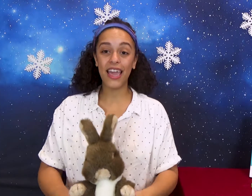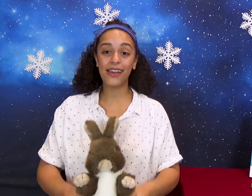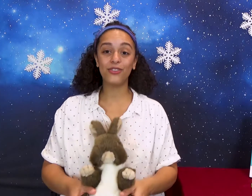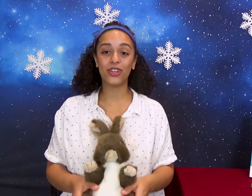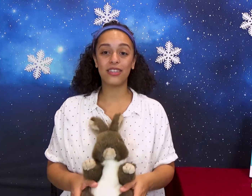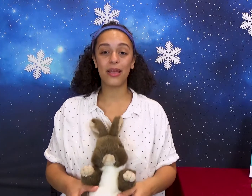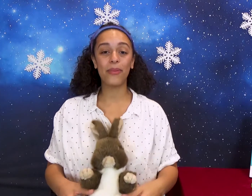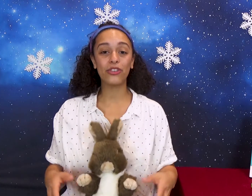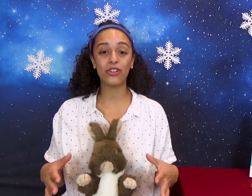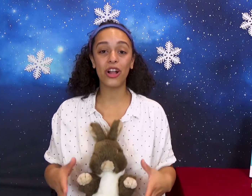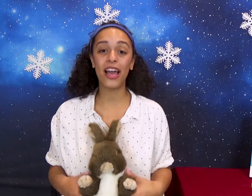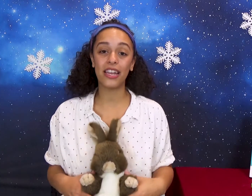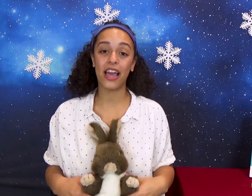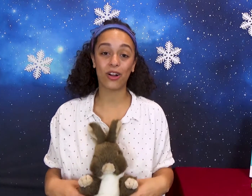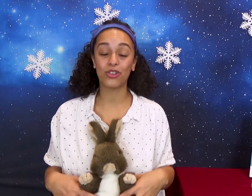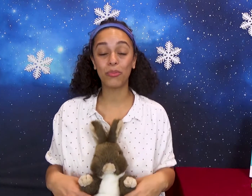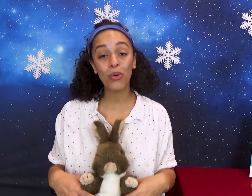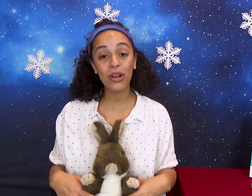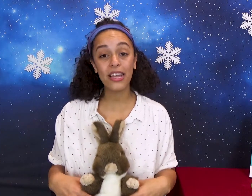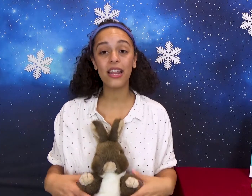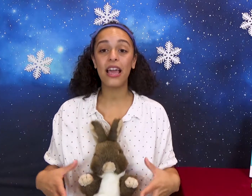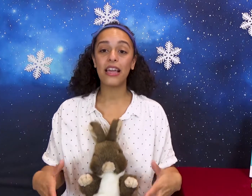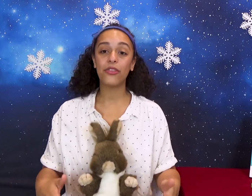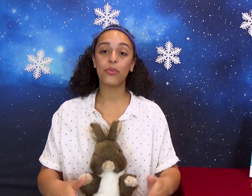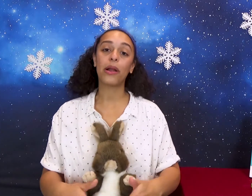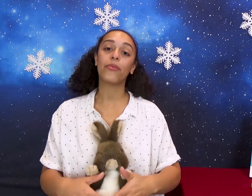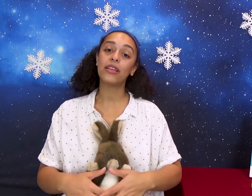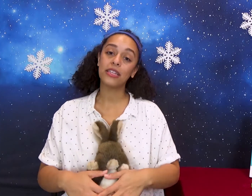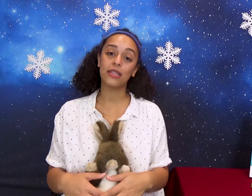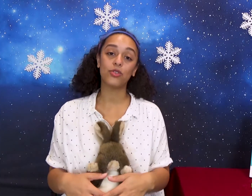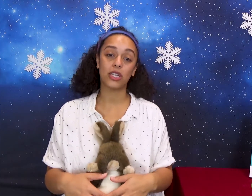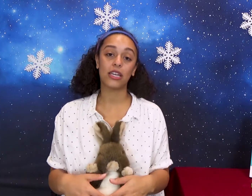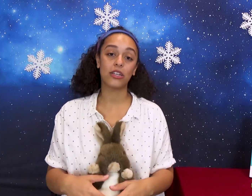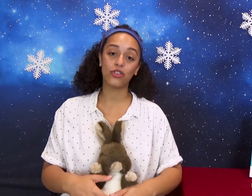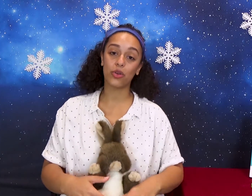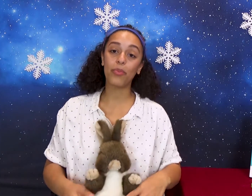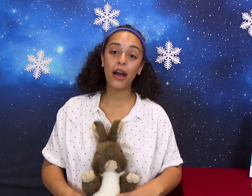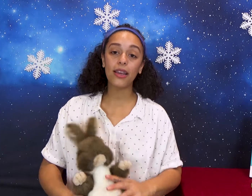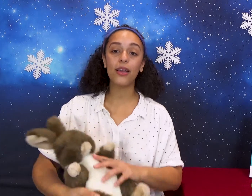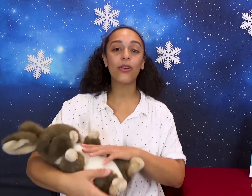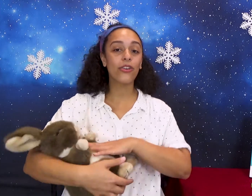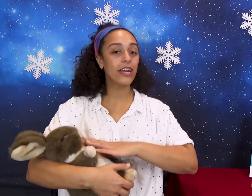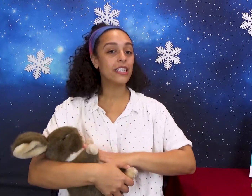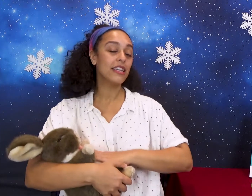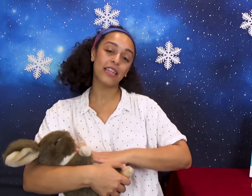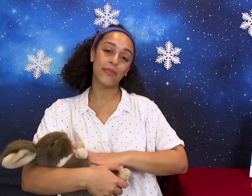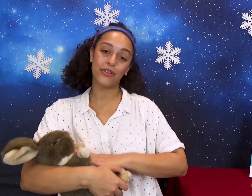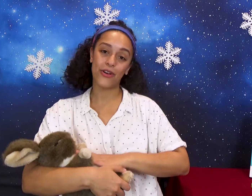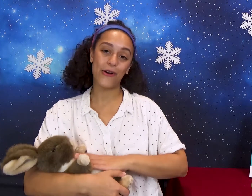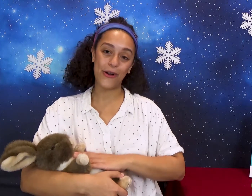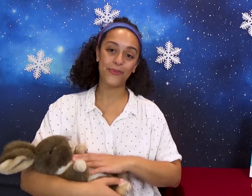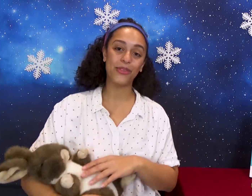again, just make sure their head and neck are supported either by resting them gently against your body or cradling them in your arms.